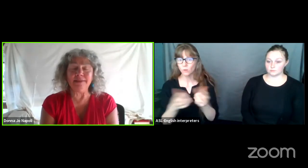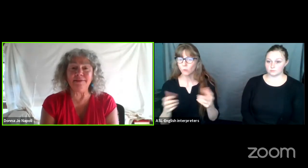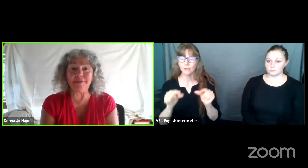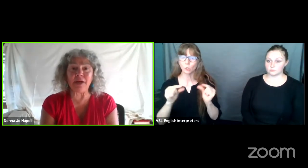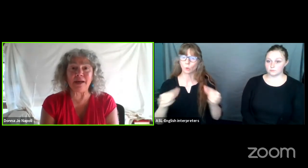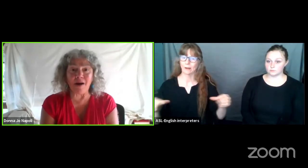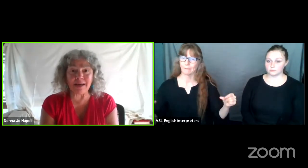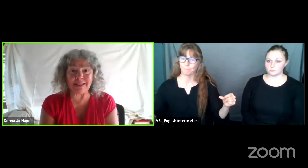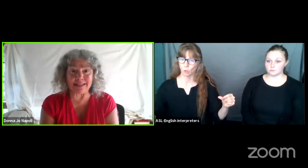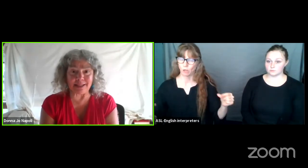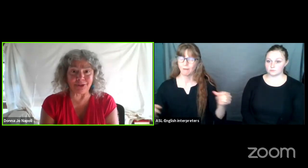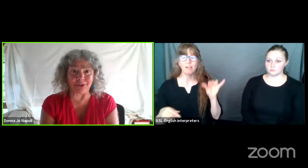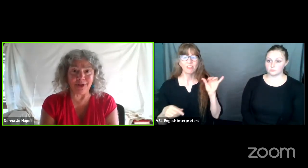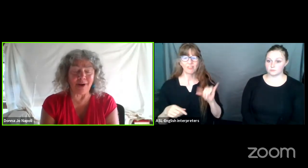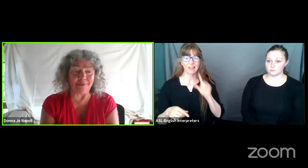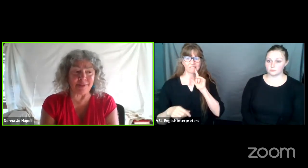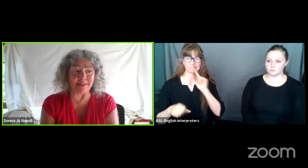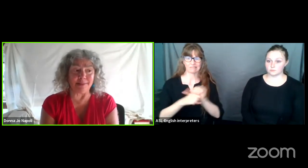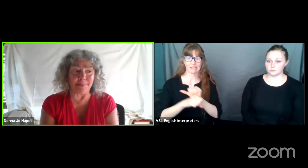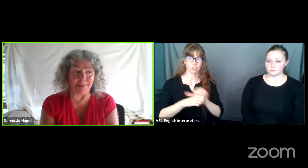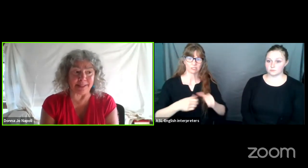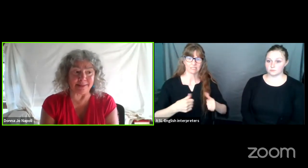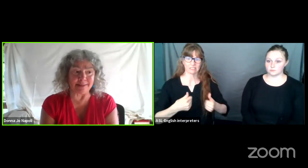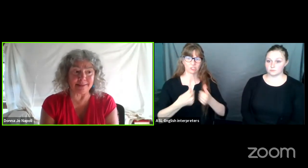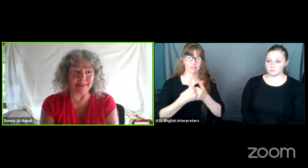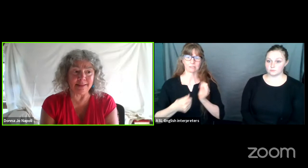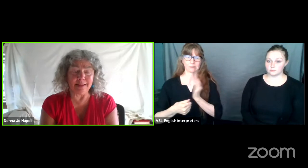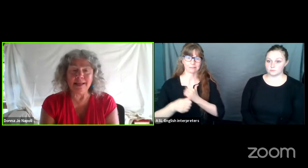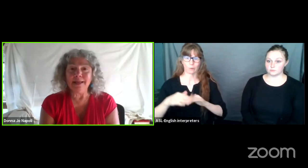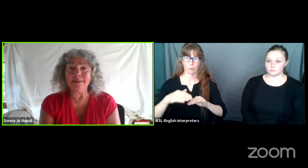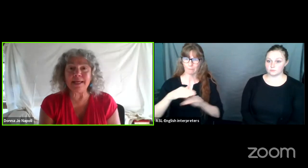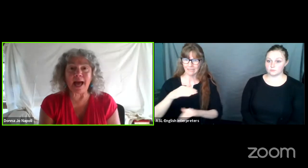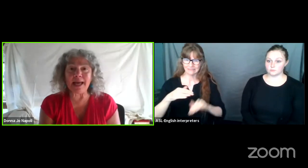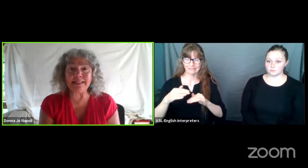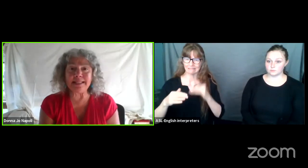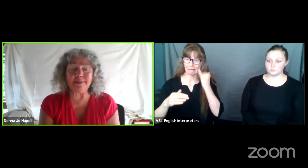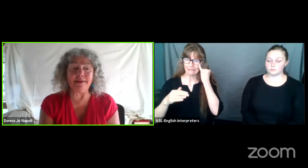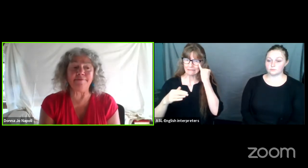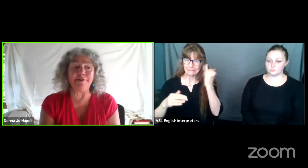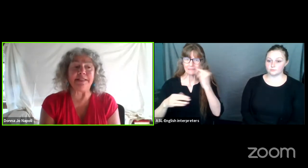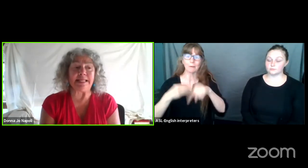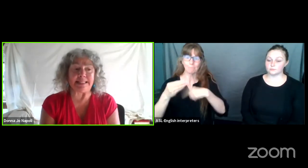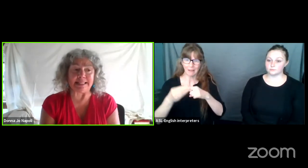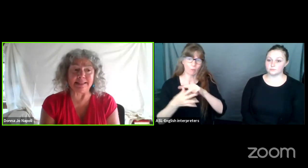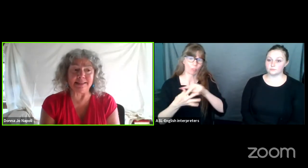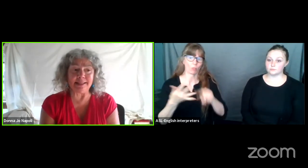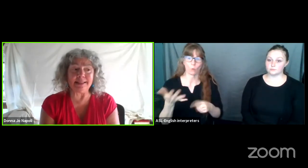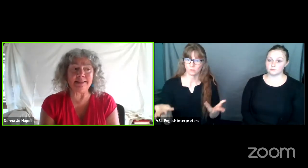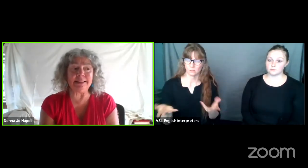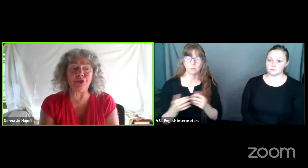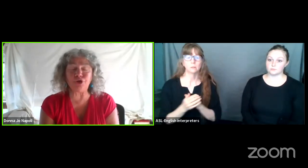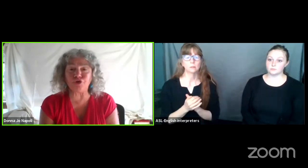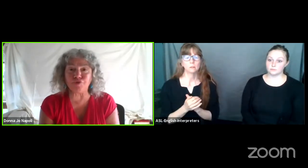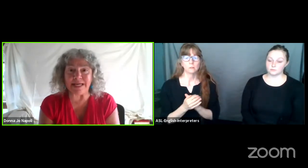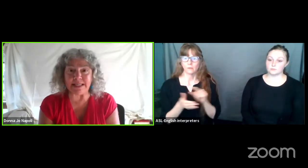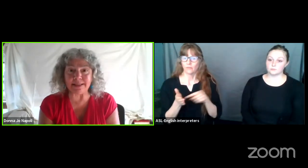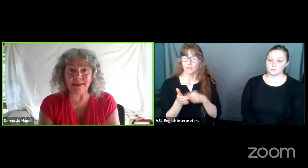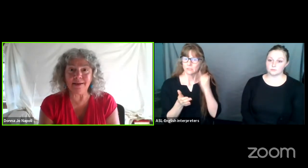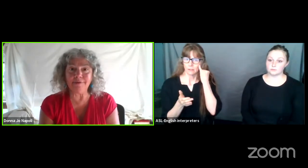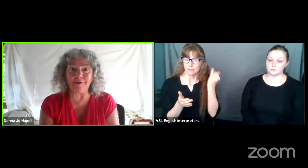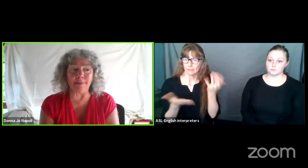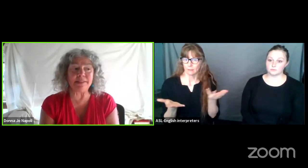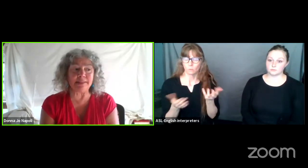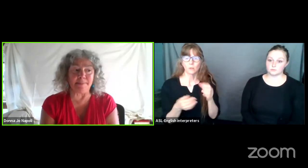challenging the very architecture of these components. The idea that phonetics is